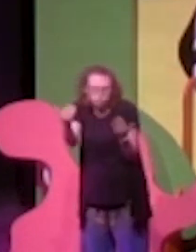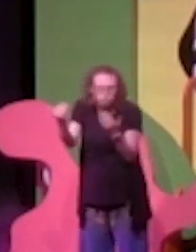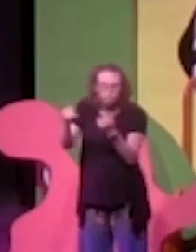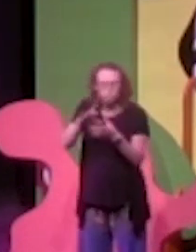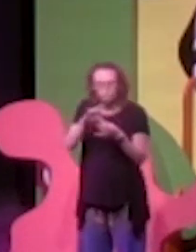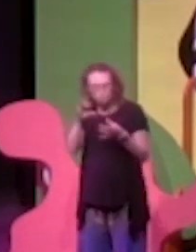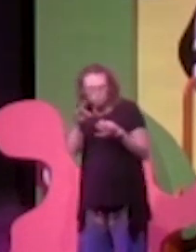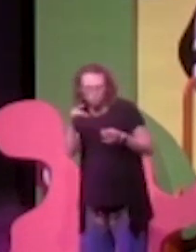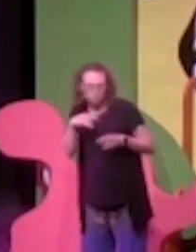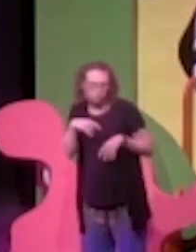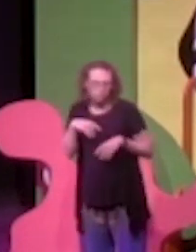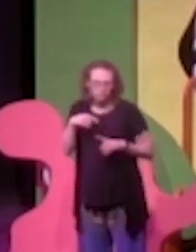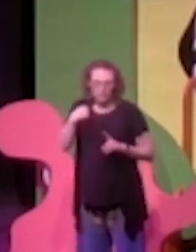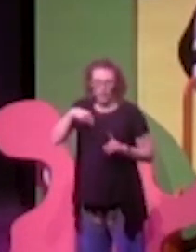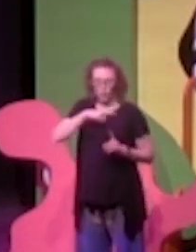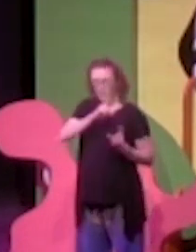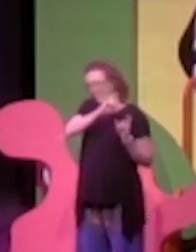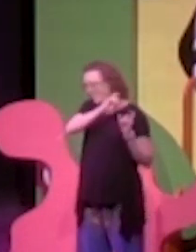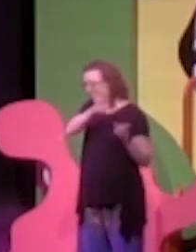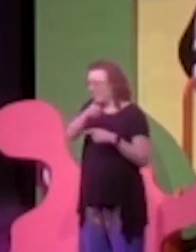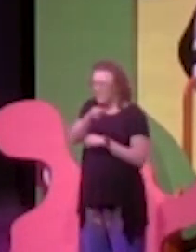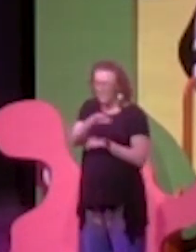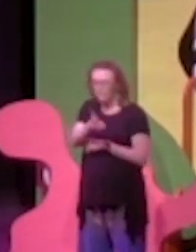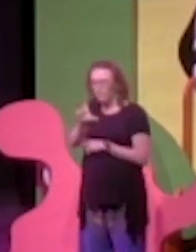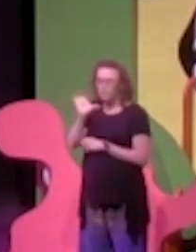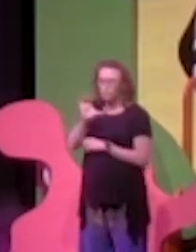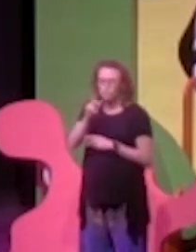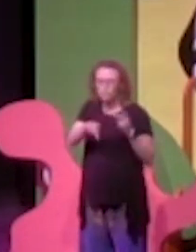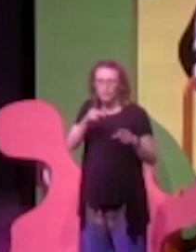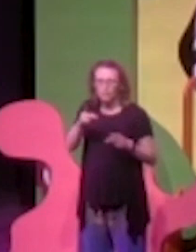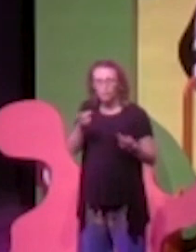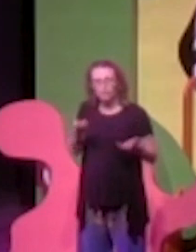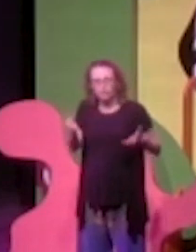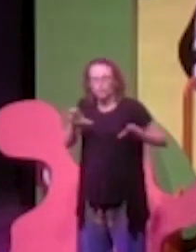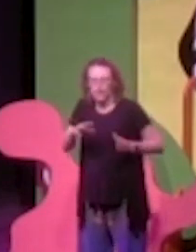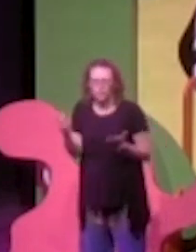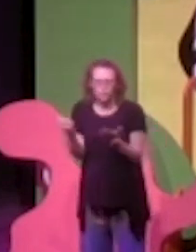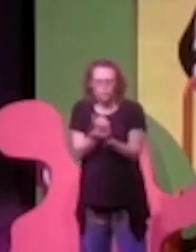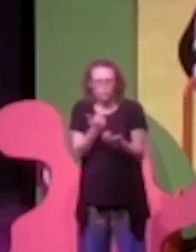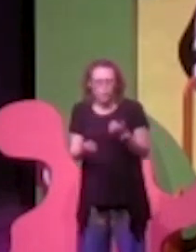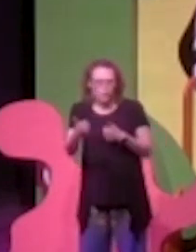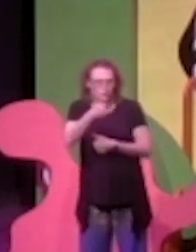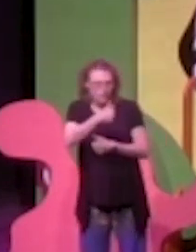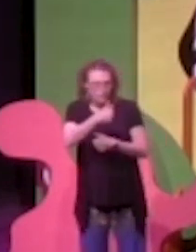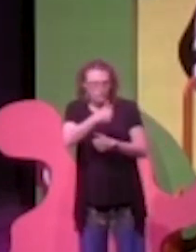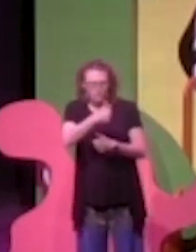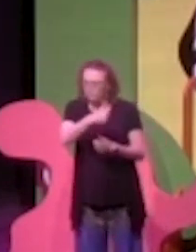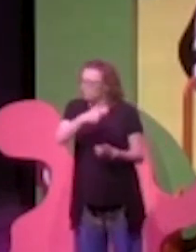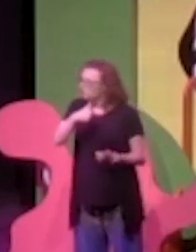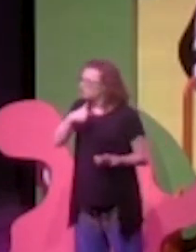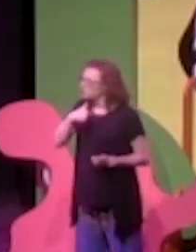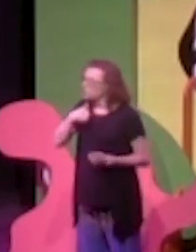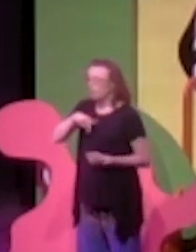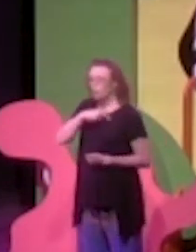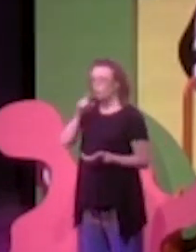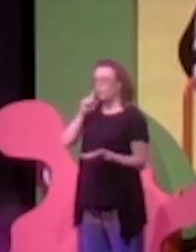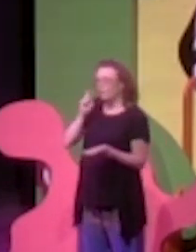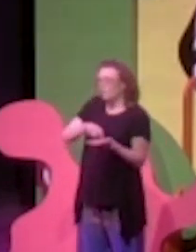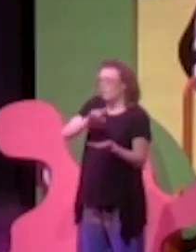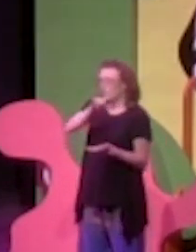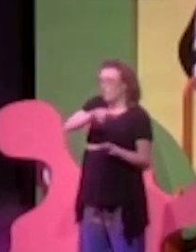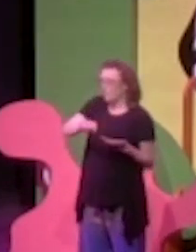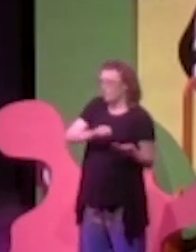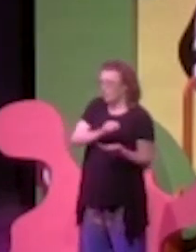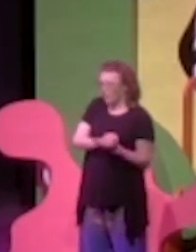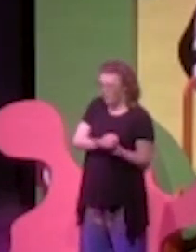community and we gave like hundreds of people in the community the chance to prioritize them. We saw that arts education or arts for young